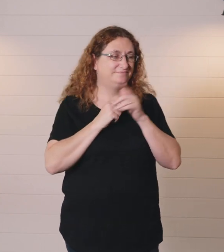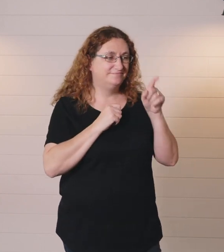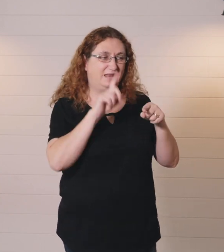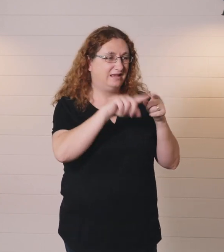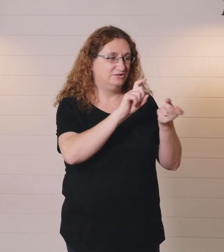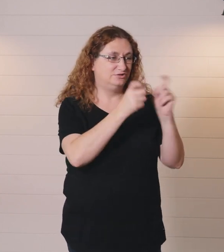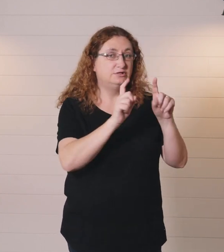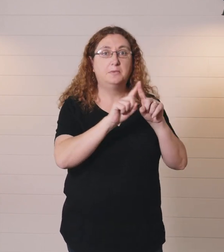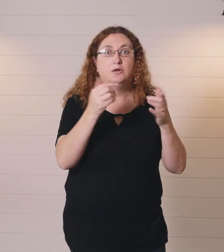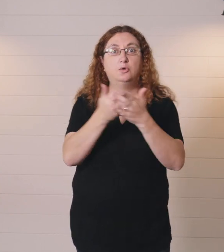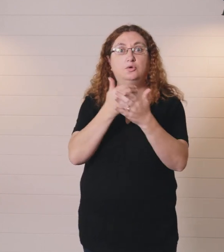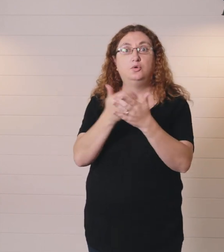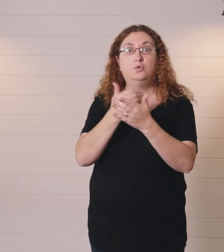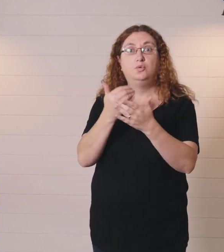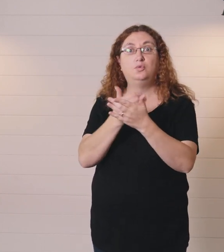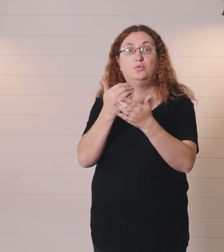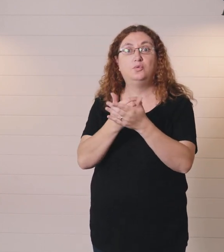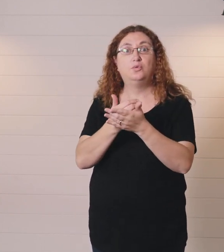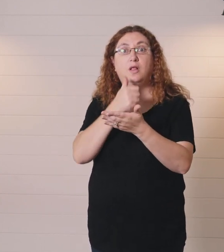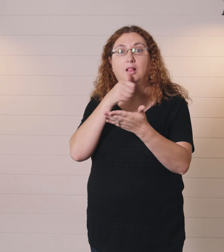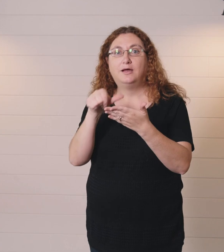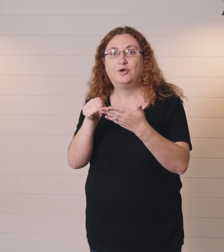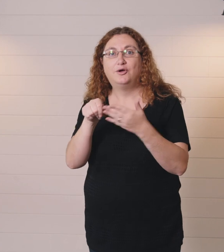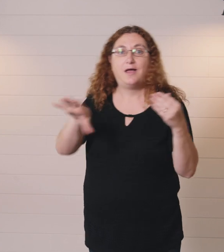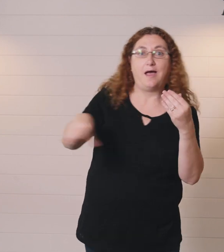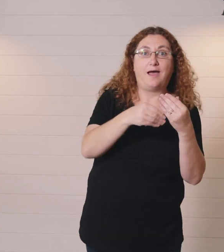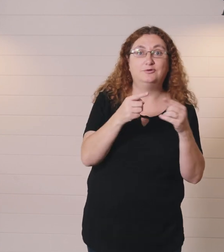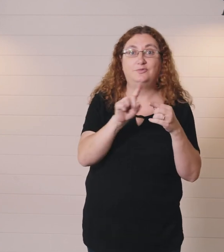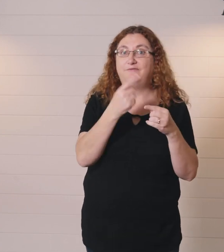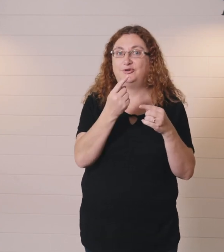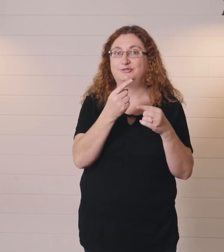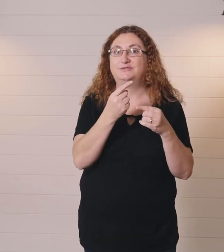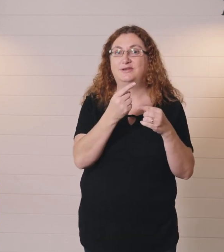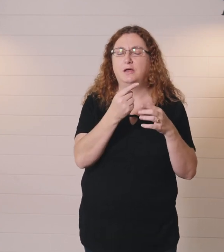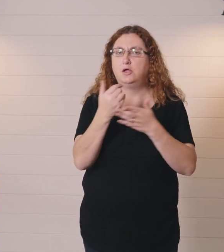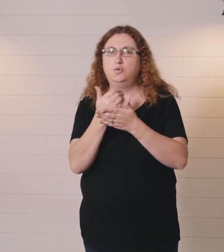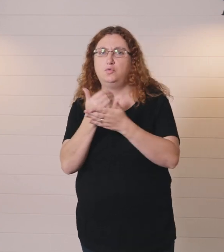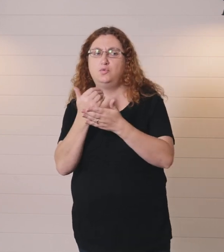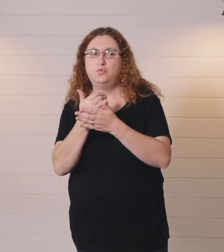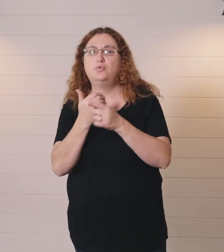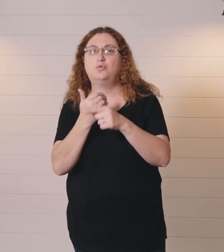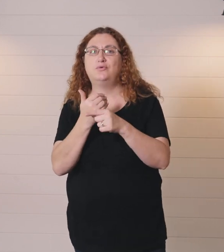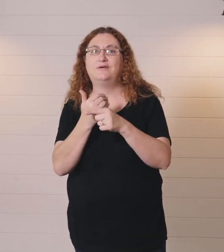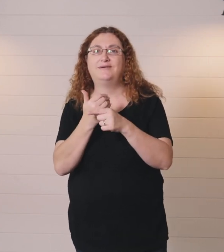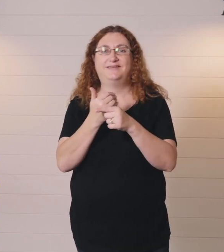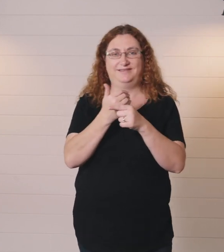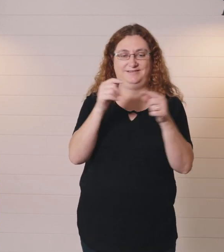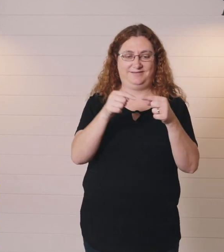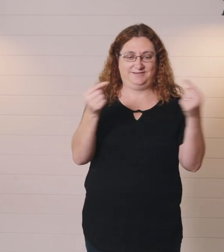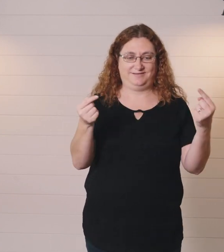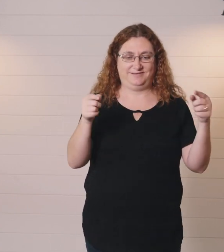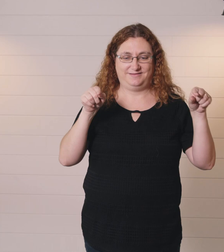be revoked, a new edict could be written alongside the first. A new edict that would counteract the